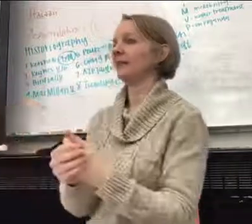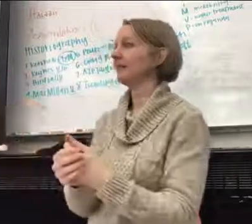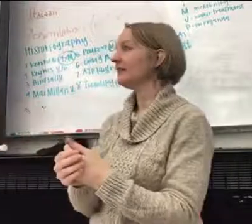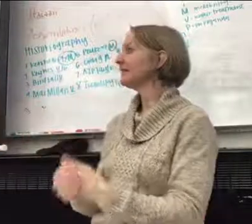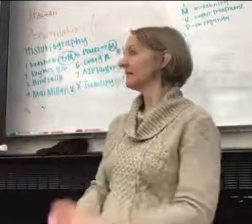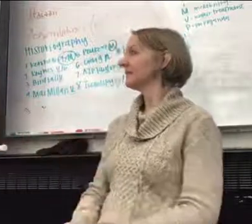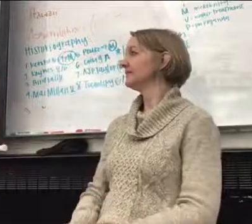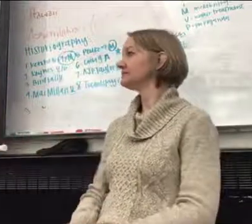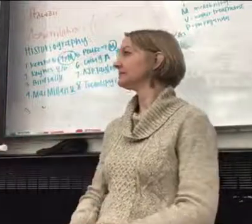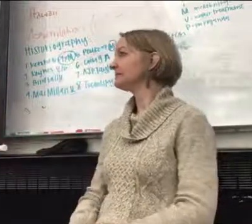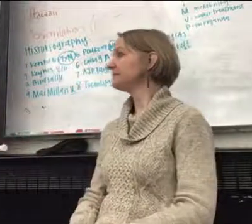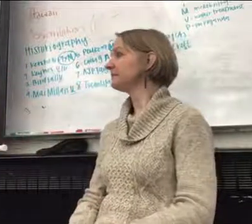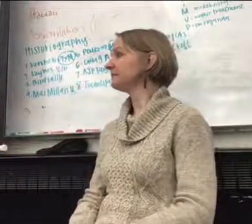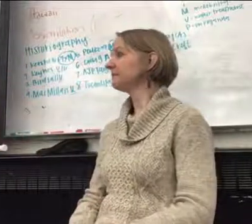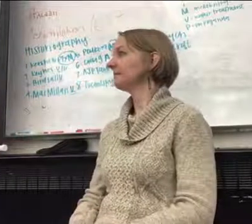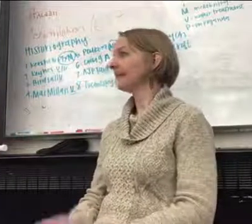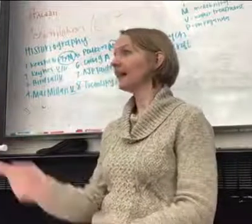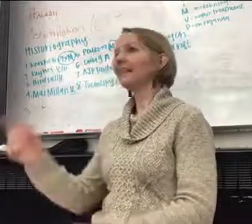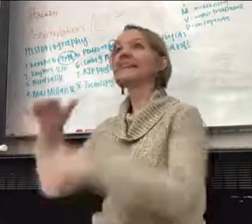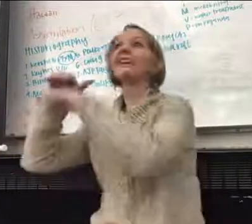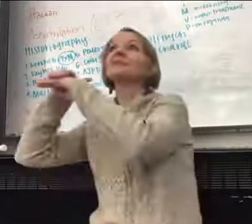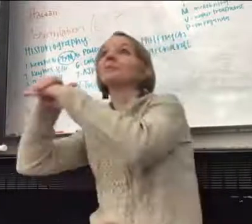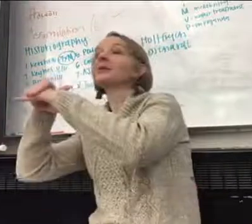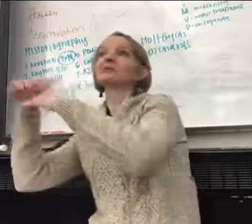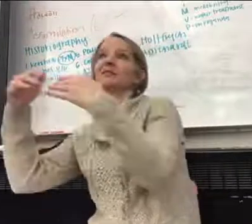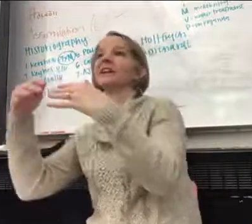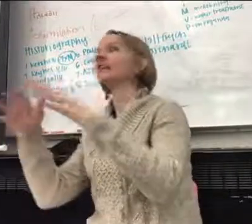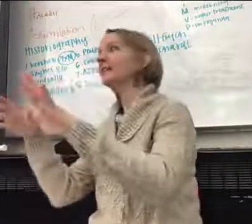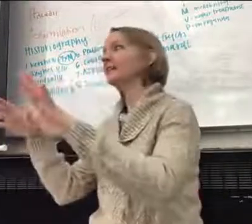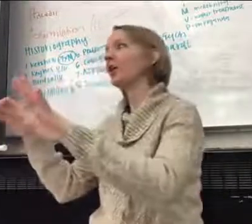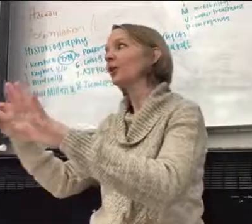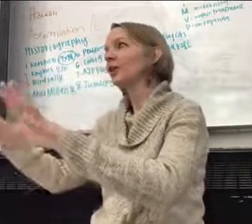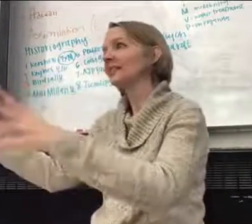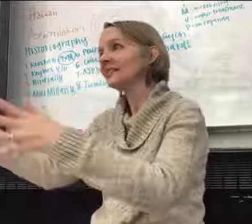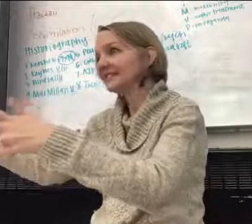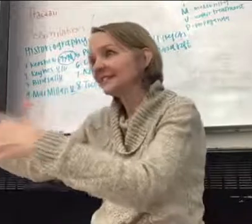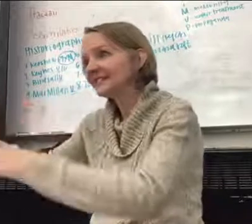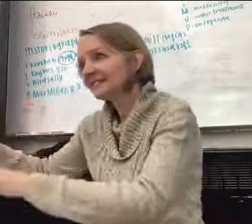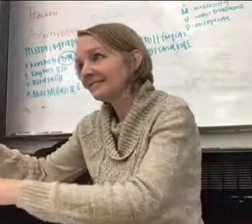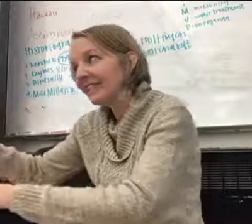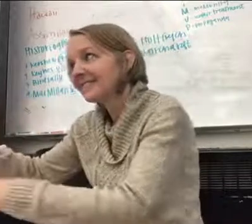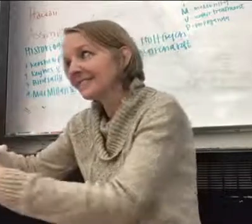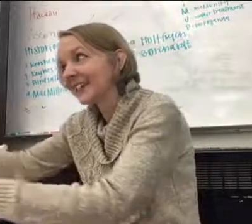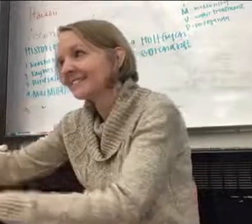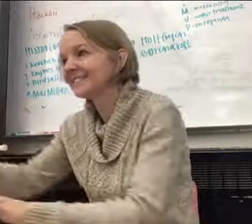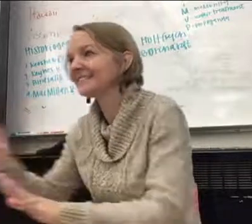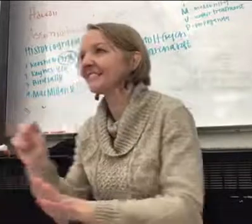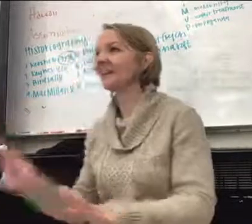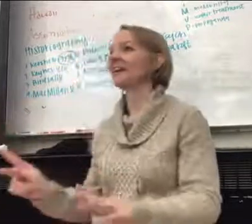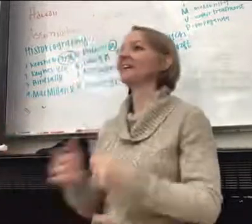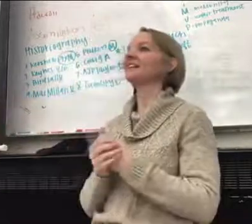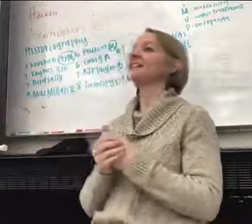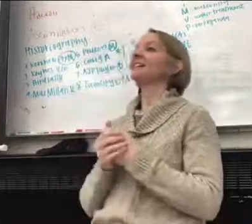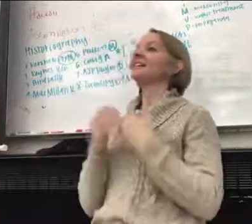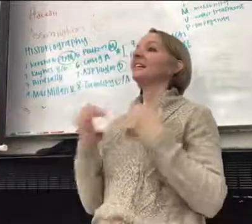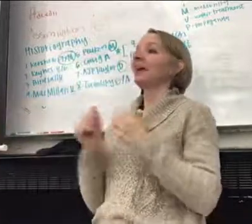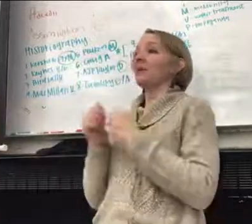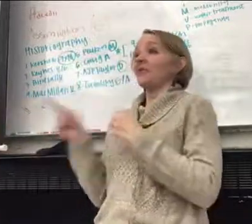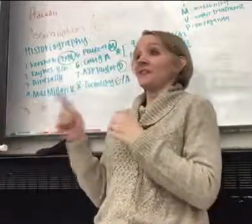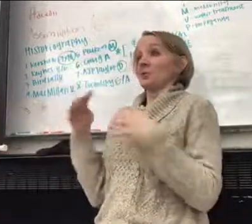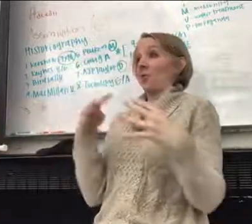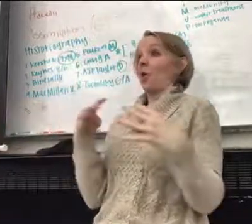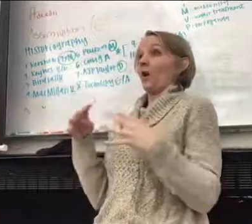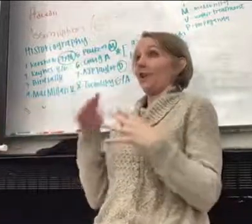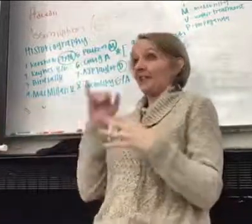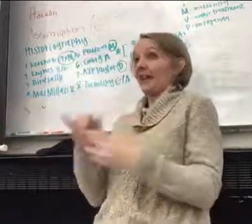they're kind of missing. yeah, yep. Right, that's what happens. Yeah, that's what happens. Now, the thing about this war, though, is this is